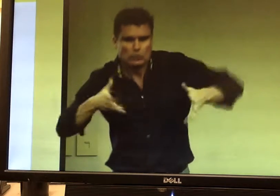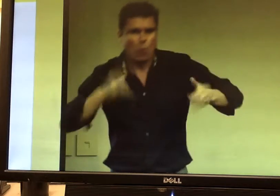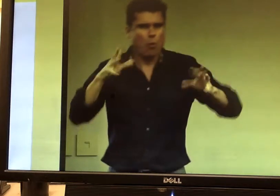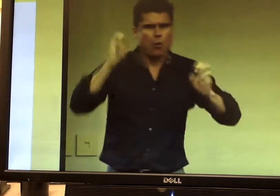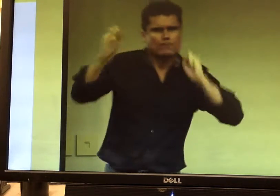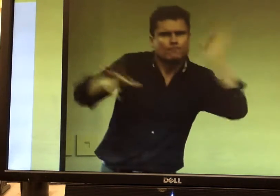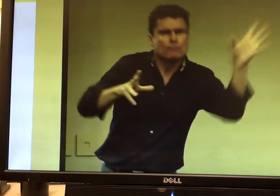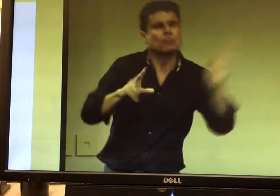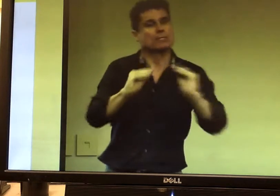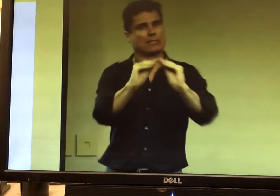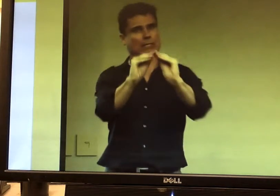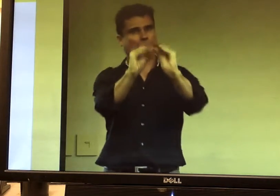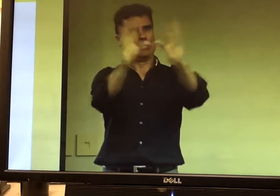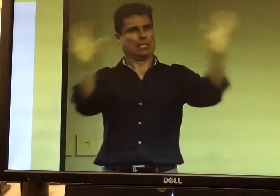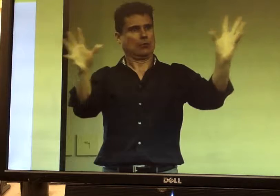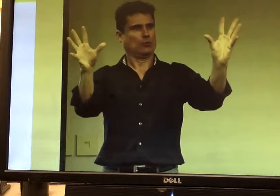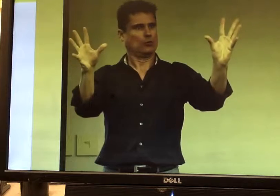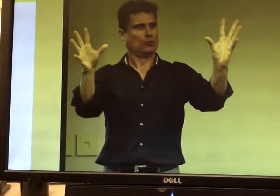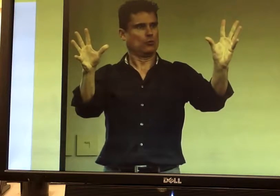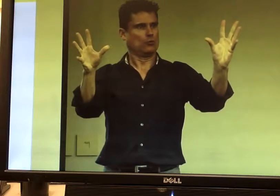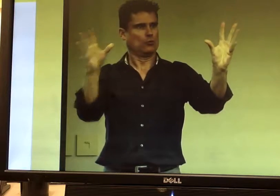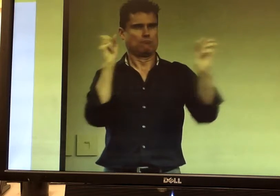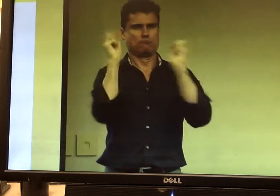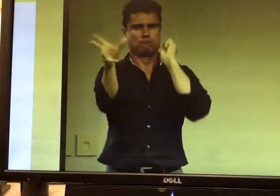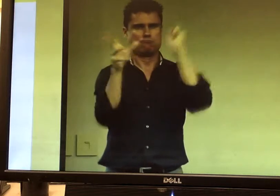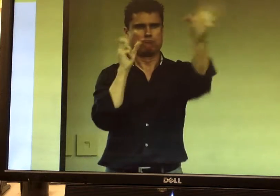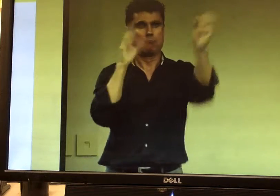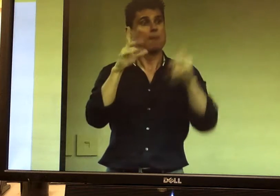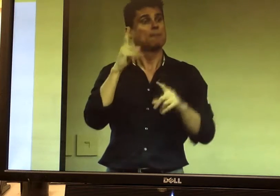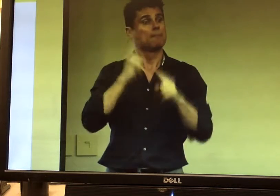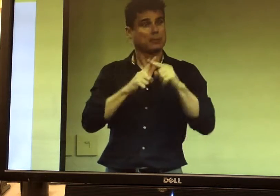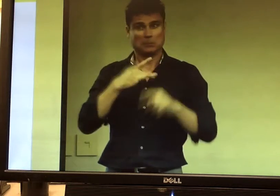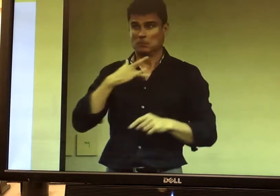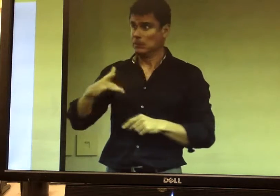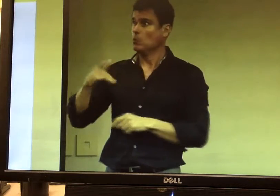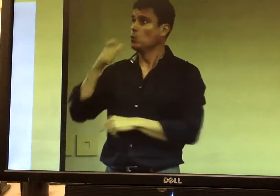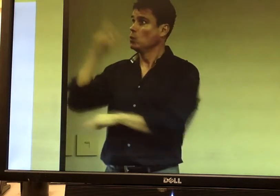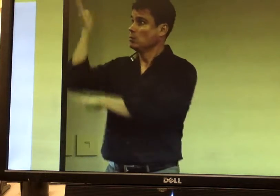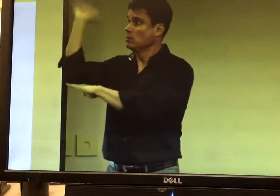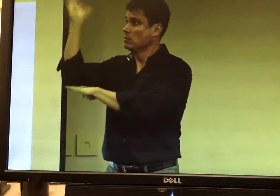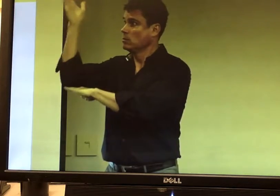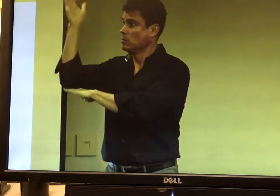own language. It's very gesticular, very clear, very visual.